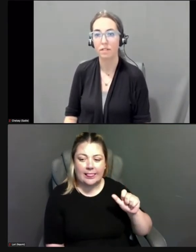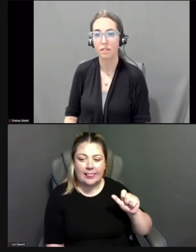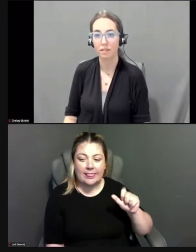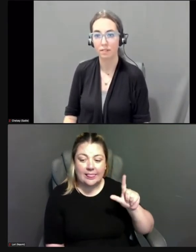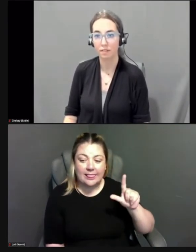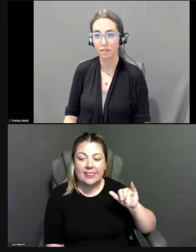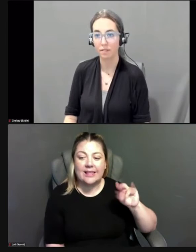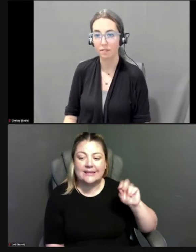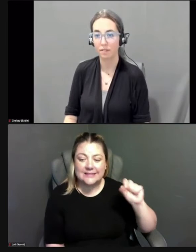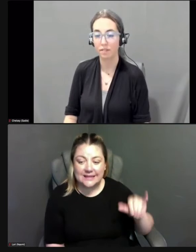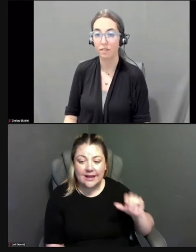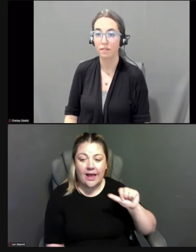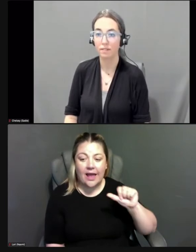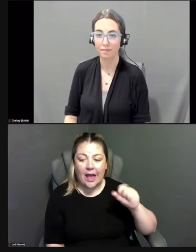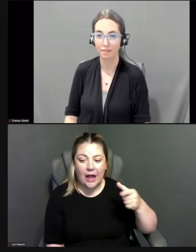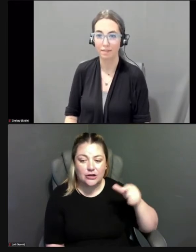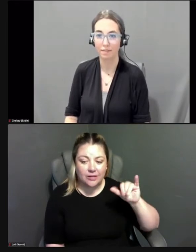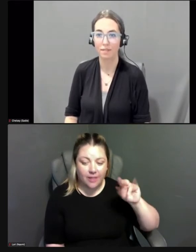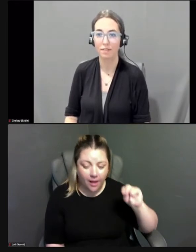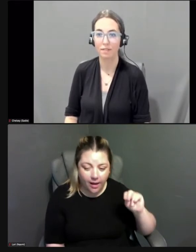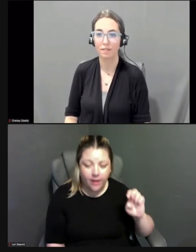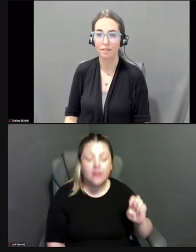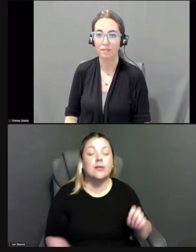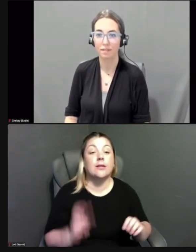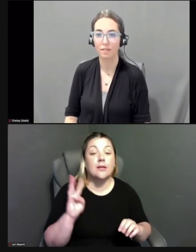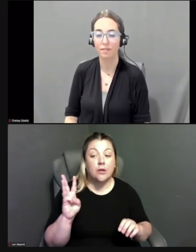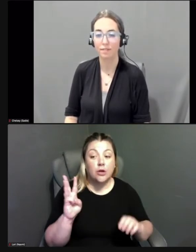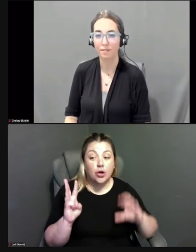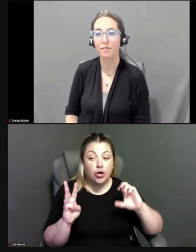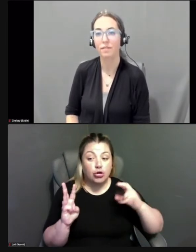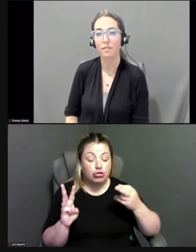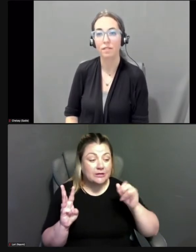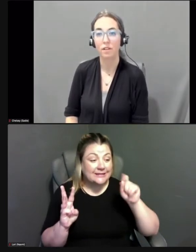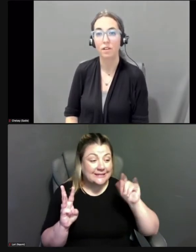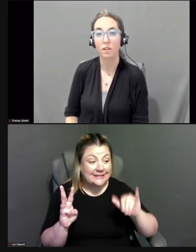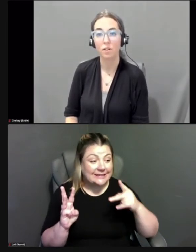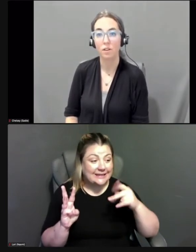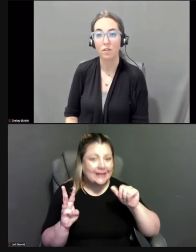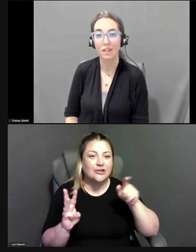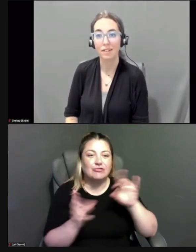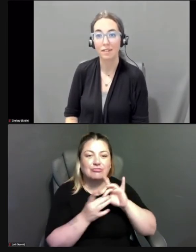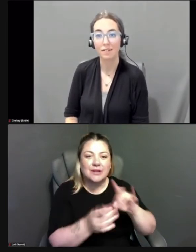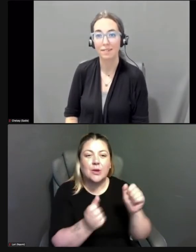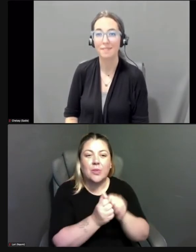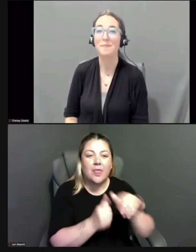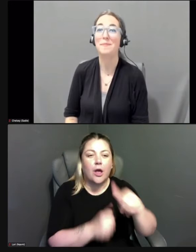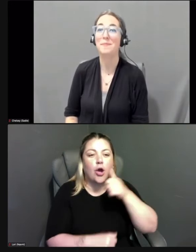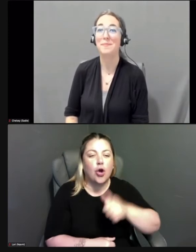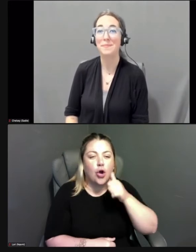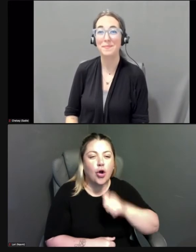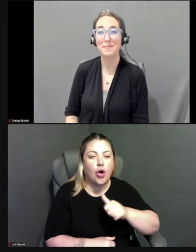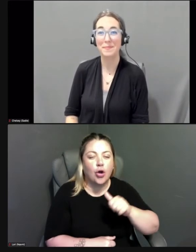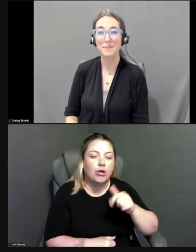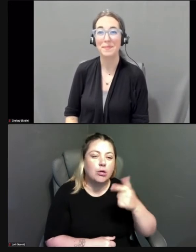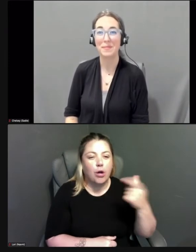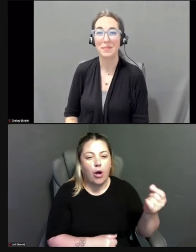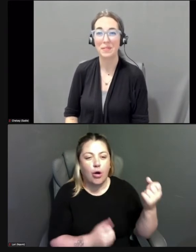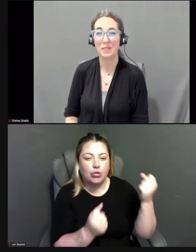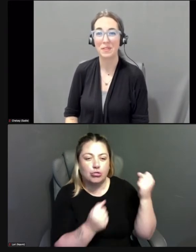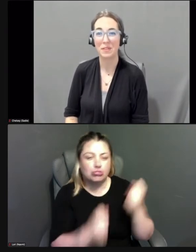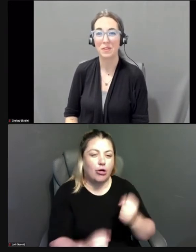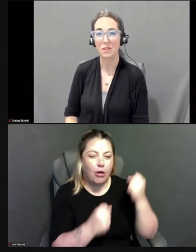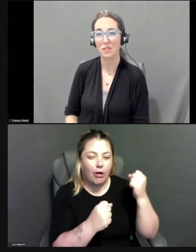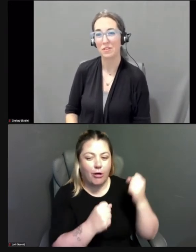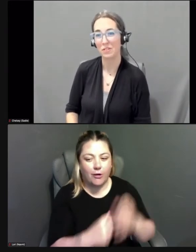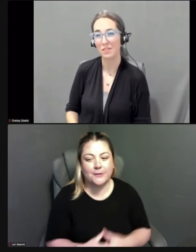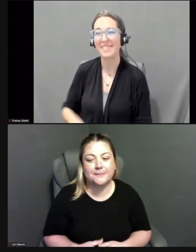right? Chrissy King, who I can remember following all the way back in the Girls Gone Strong days. Oh, yeah. Chrissy King, I've been following her for